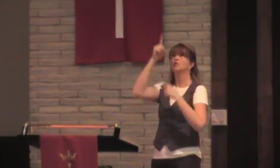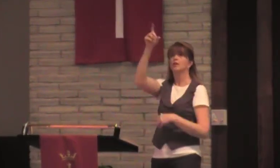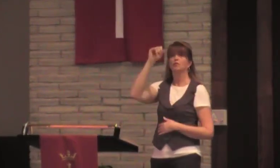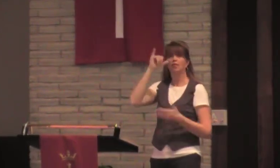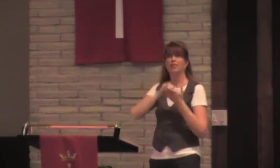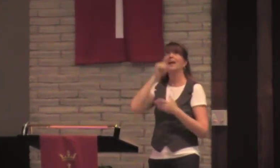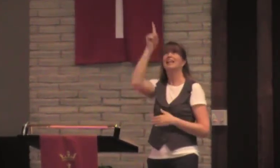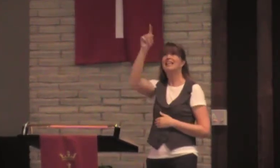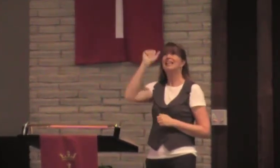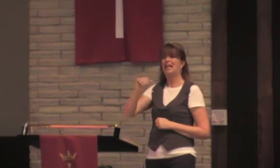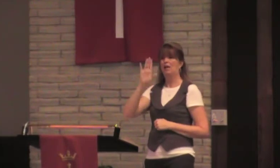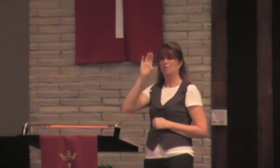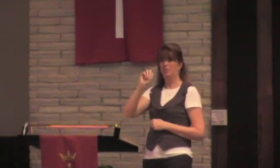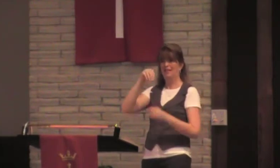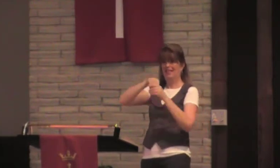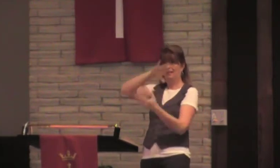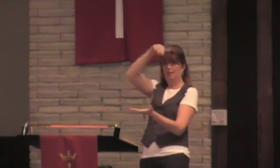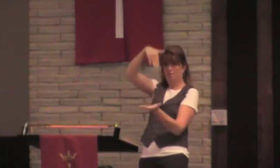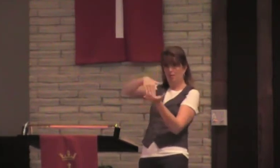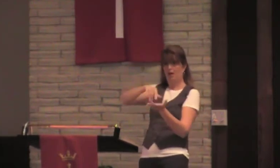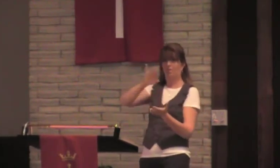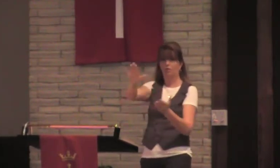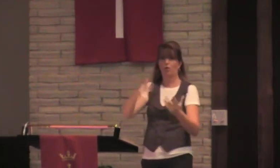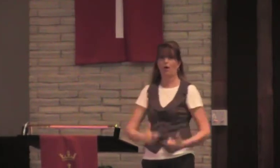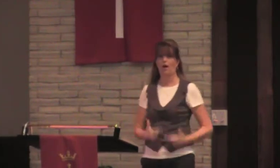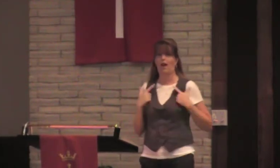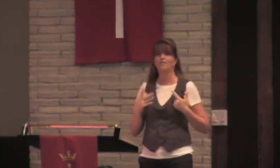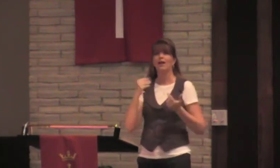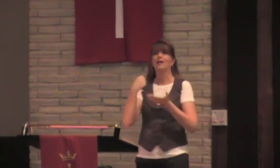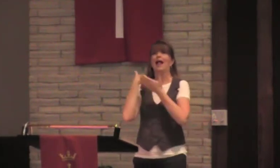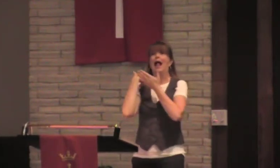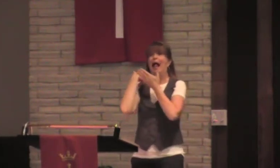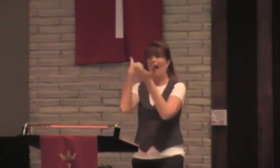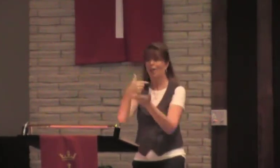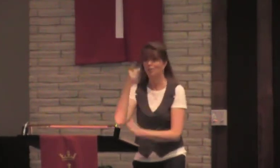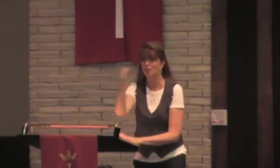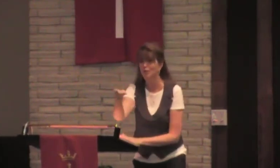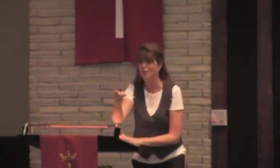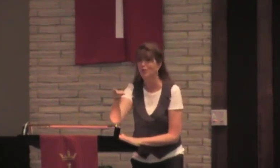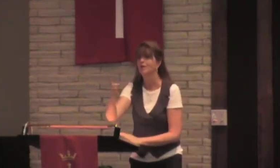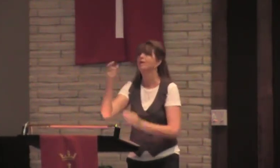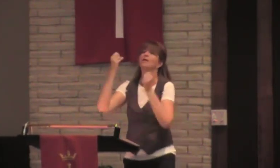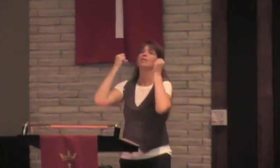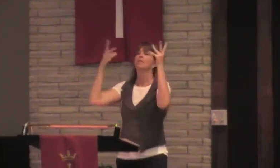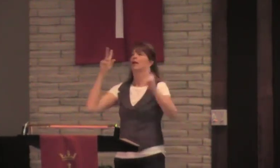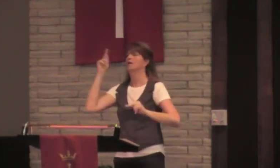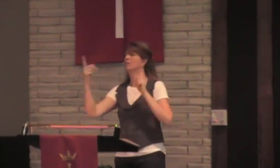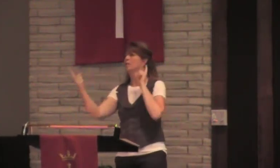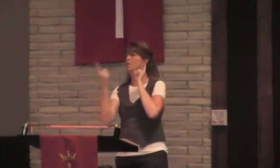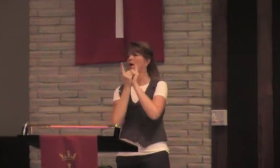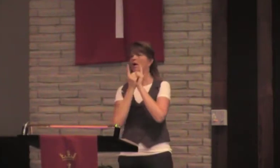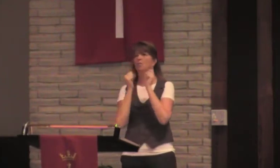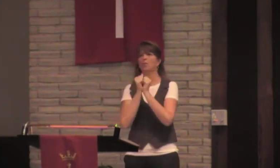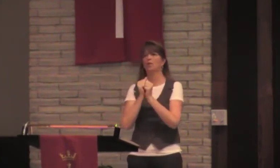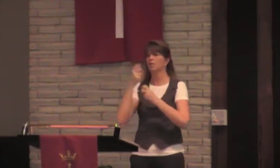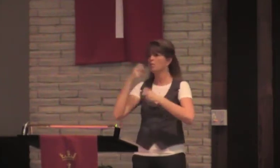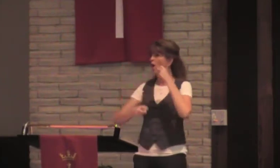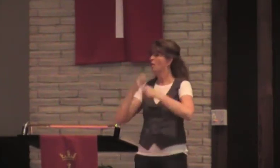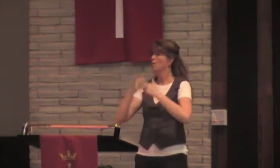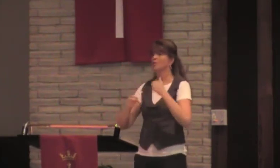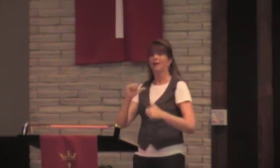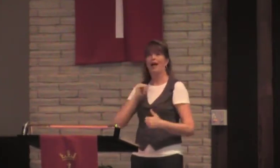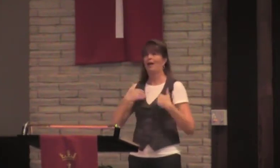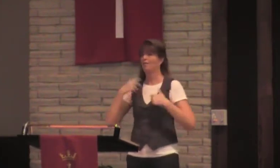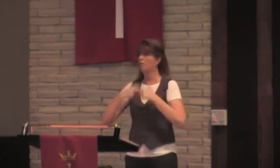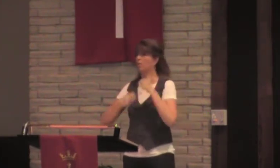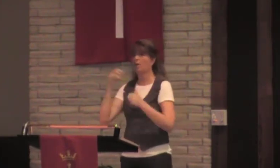you to be attentive to Him so that He can be in the middle of your life and help you. So